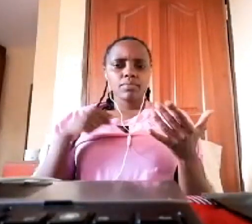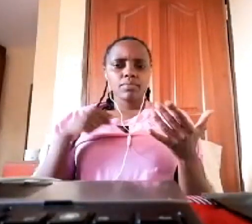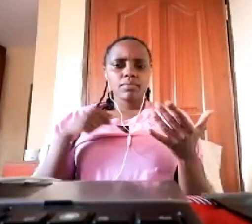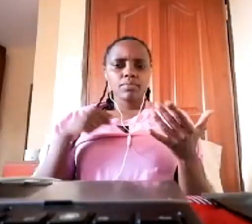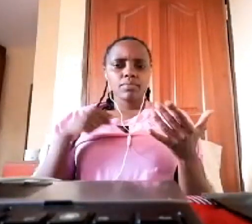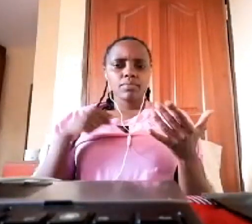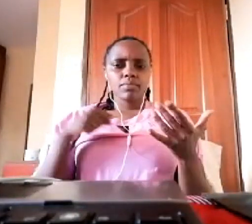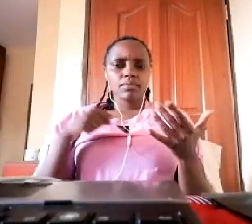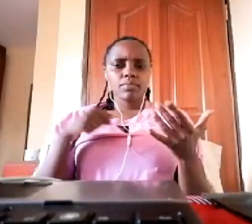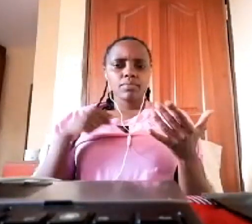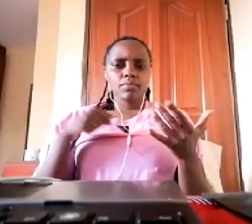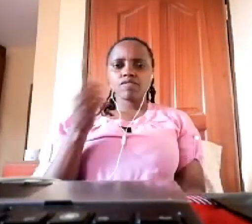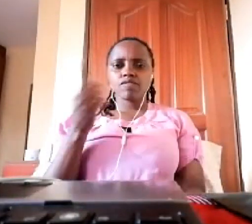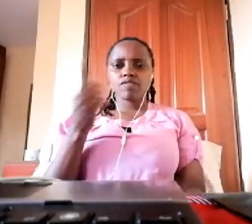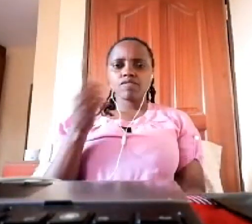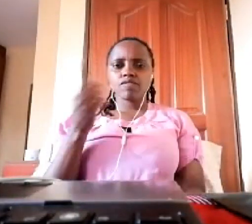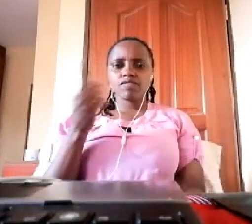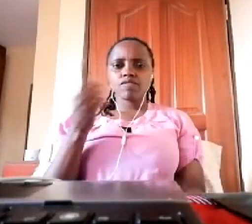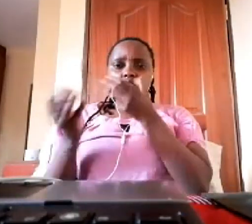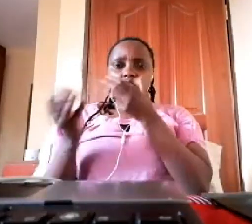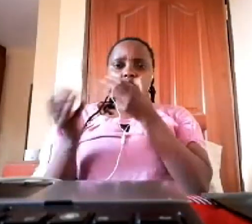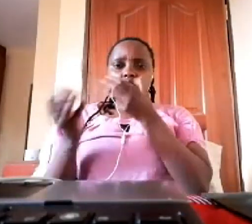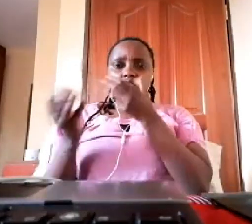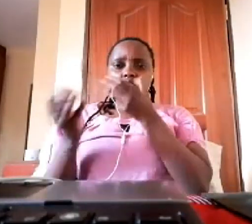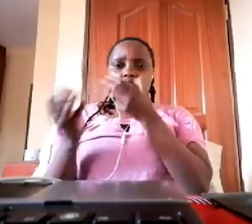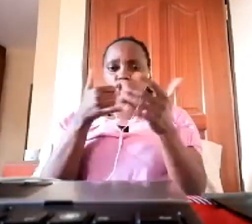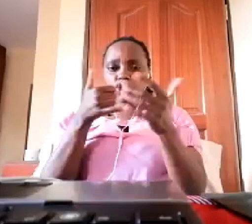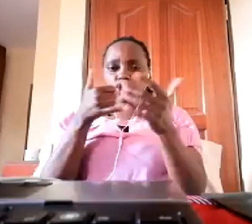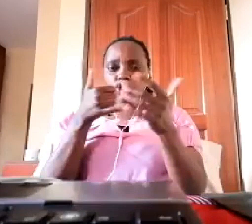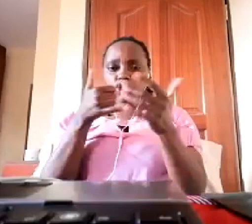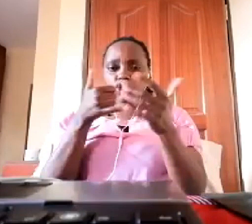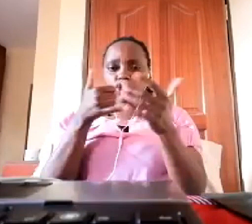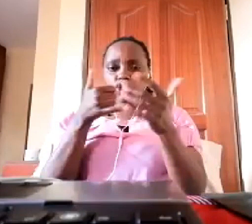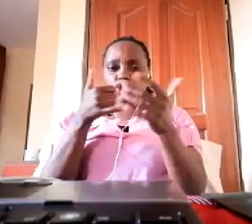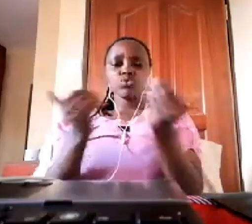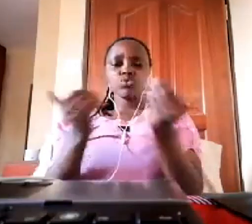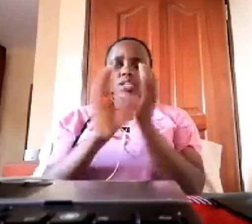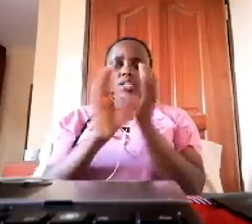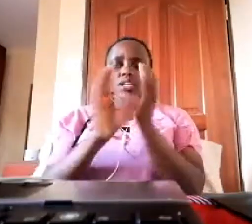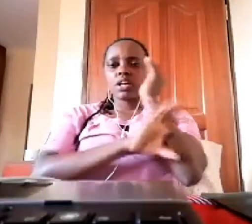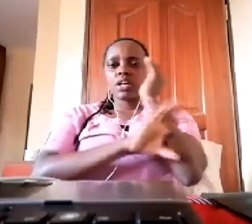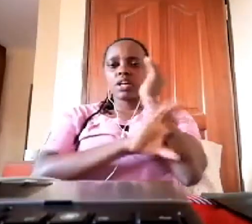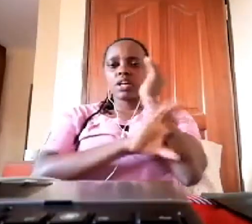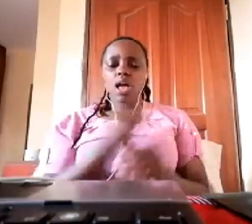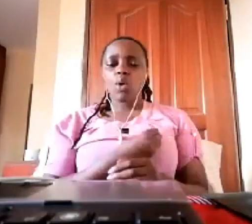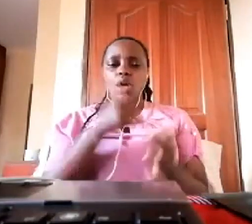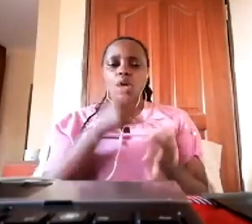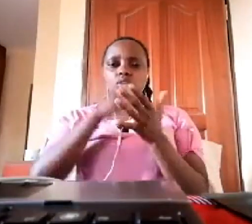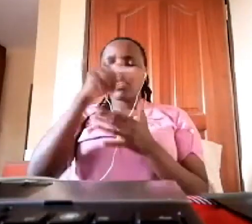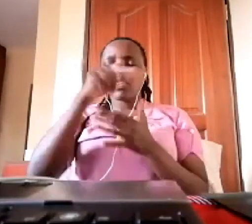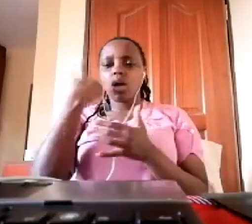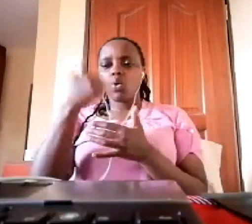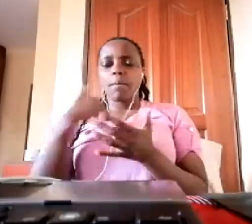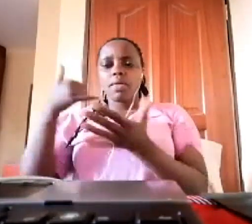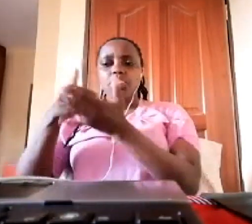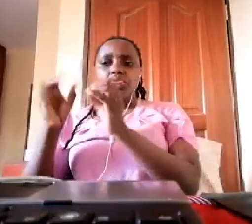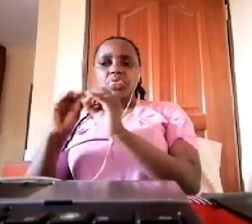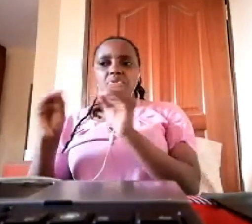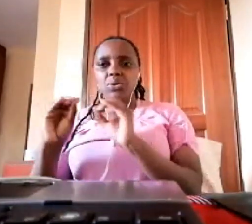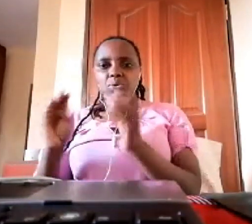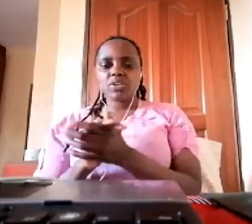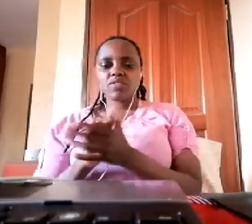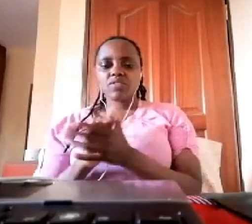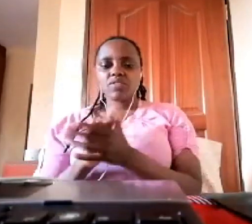have information that includes all children in our country, including the ones that have been placed aside, such